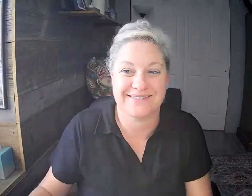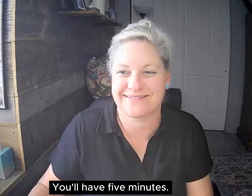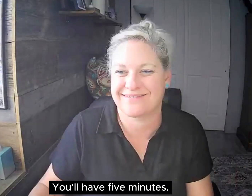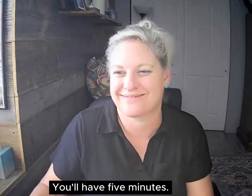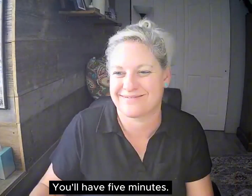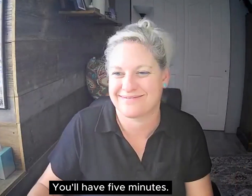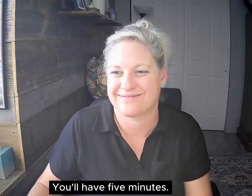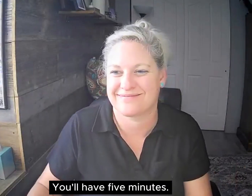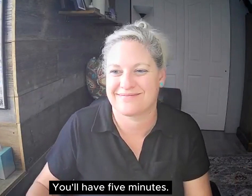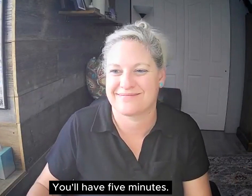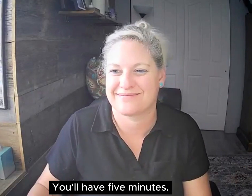You'll have 5 minutes.